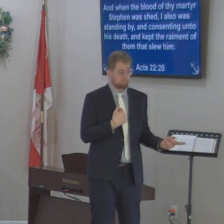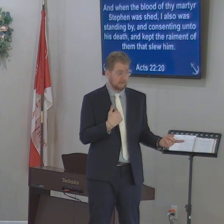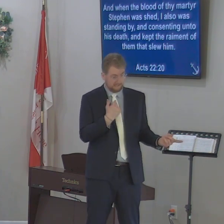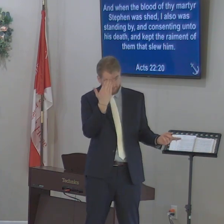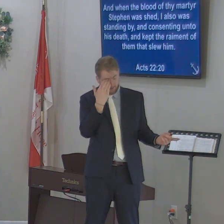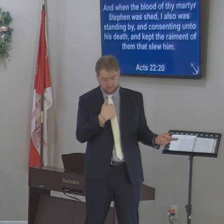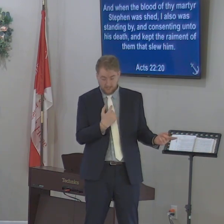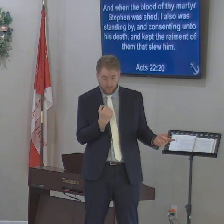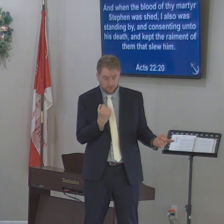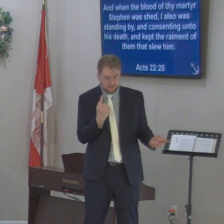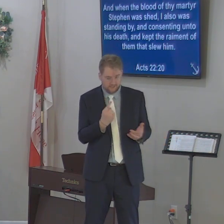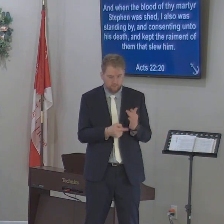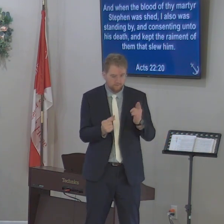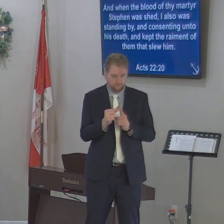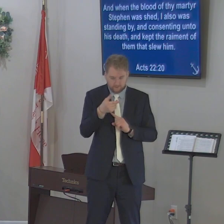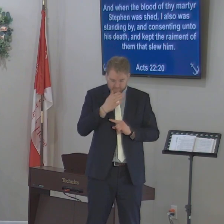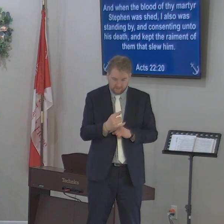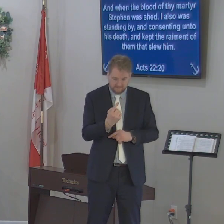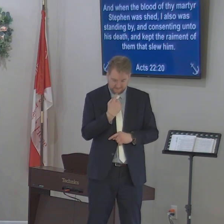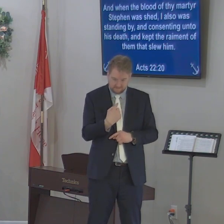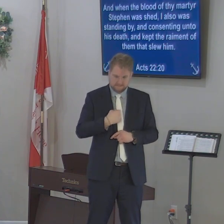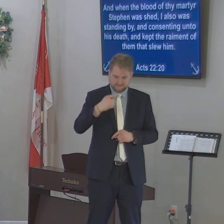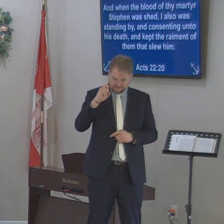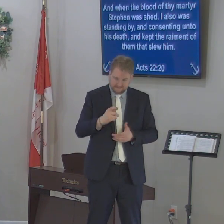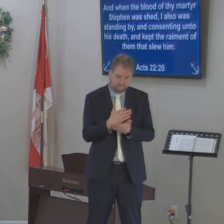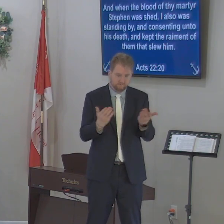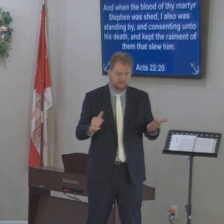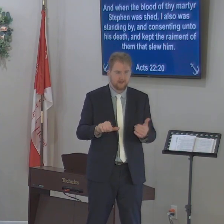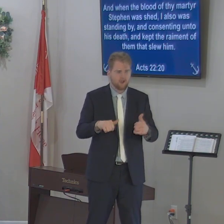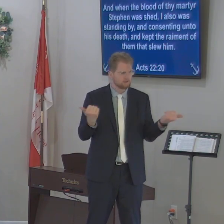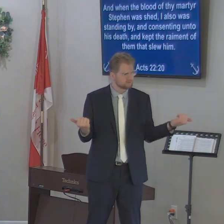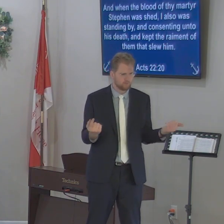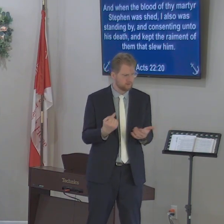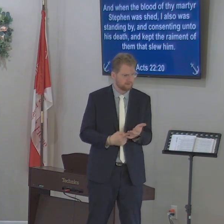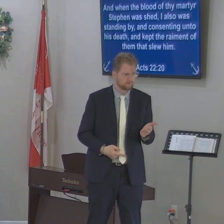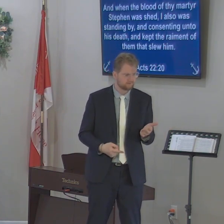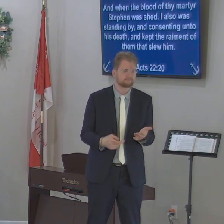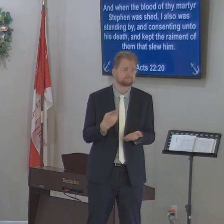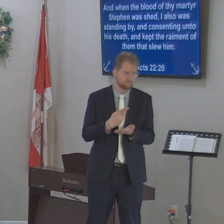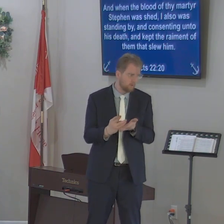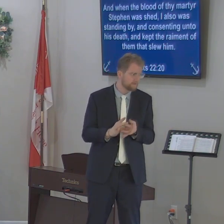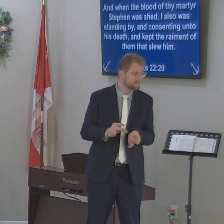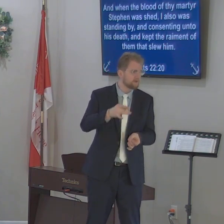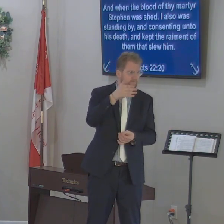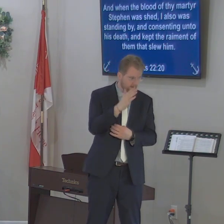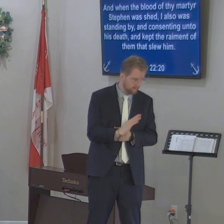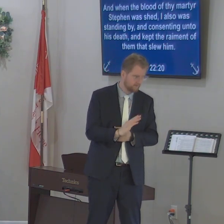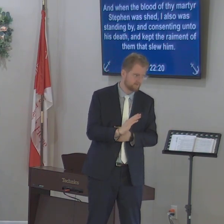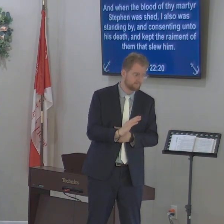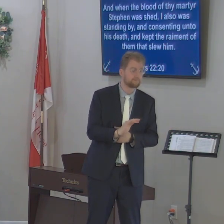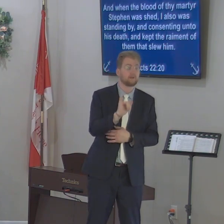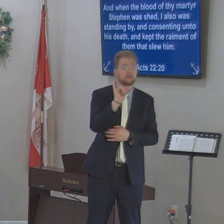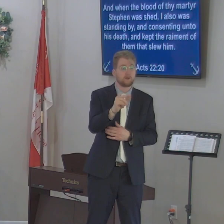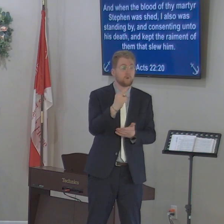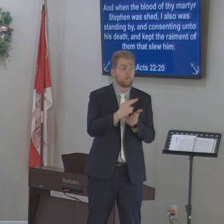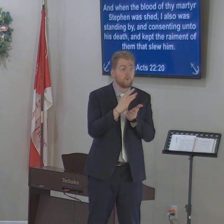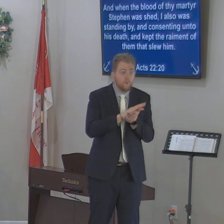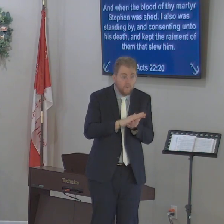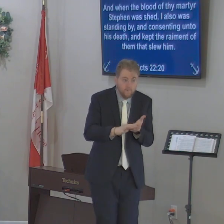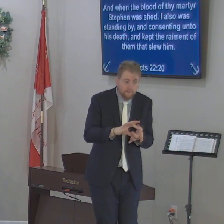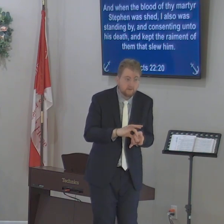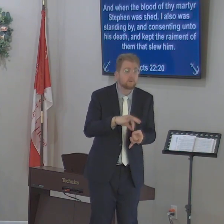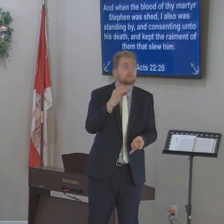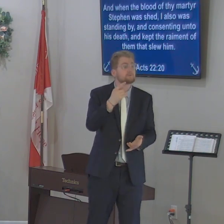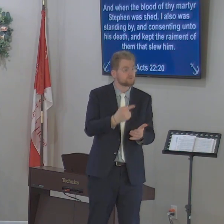I understand what the Word of God says. I need something else. That's the Holy Spirit of God. The Holy Ghost is what's